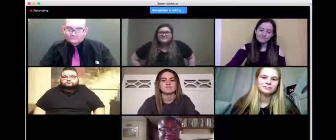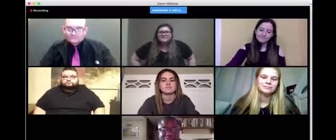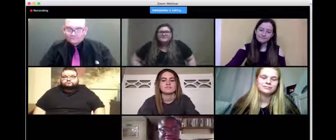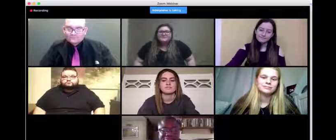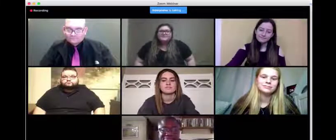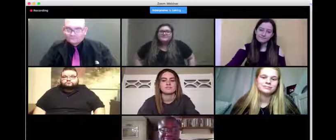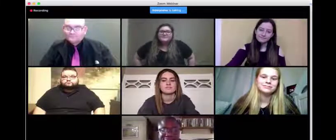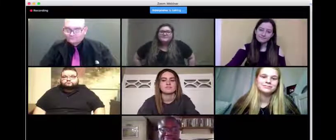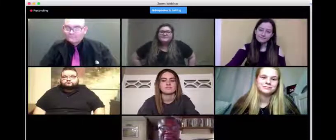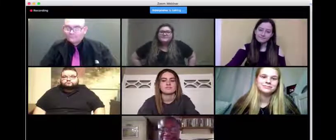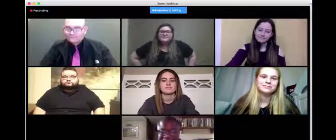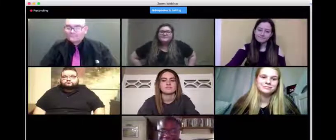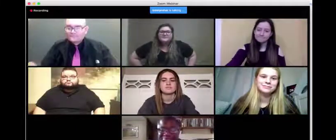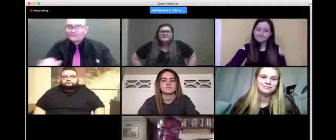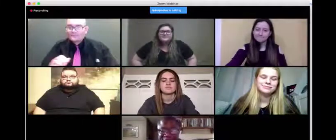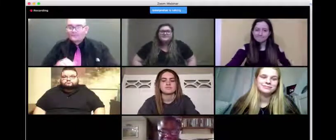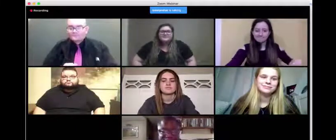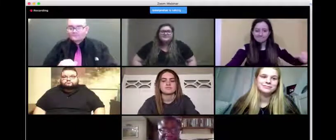So, Blakelyn, what about you?